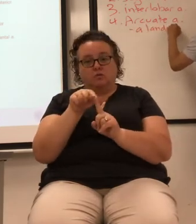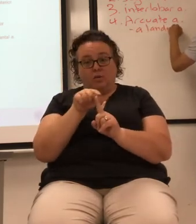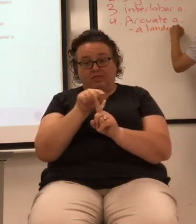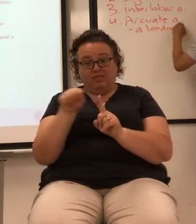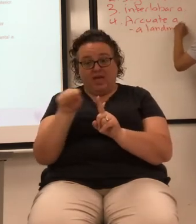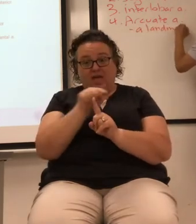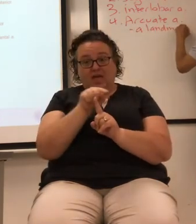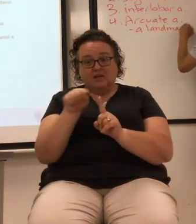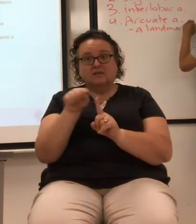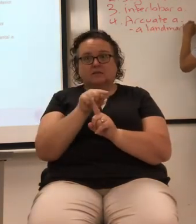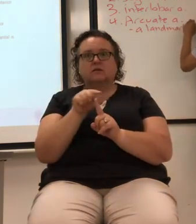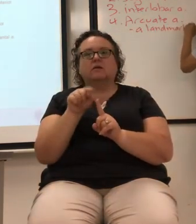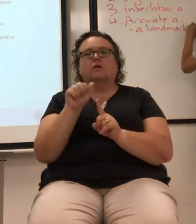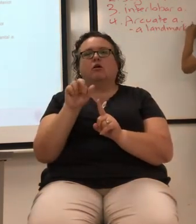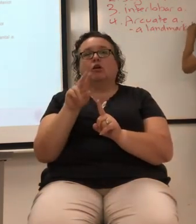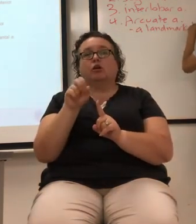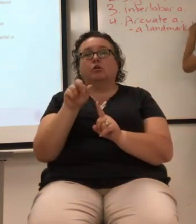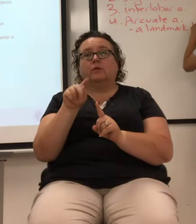A landmark